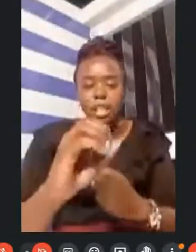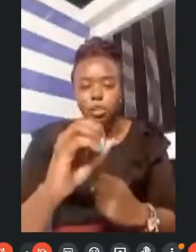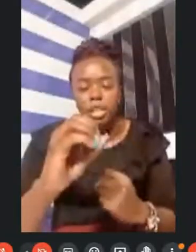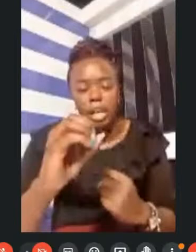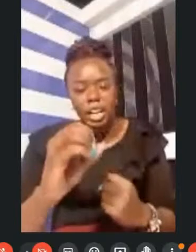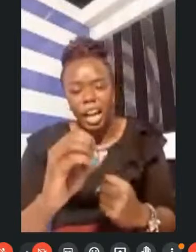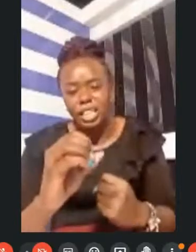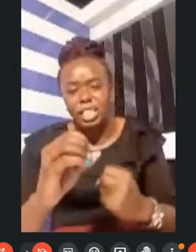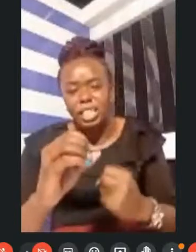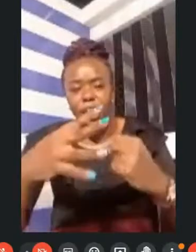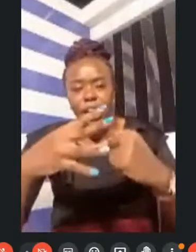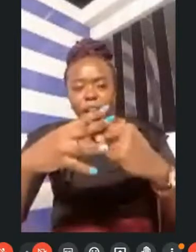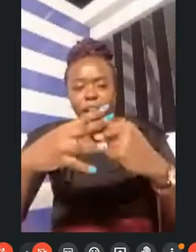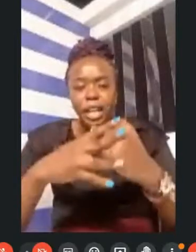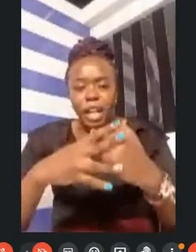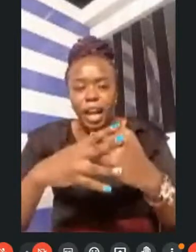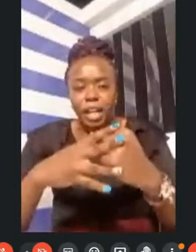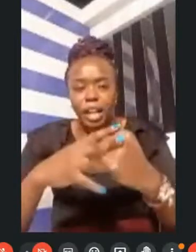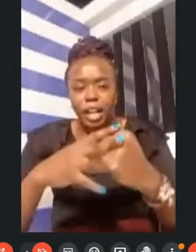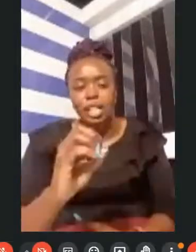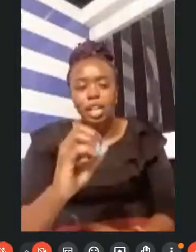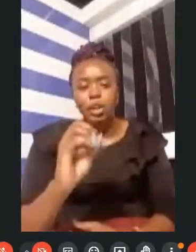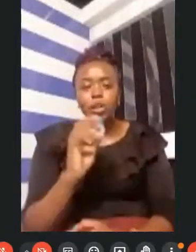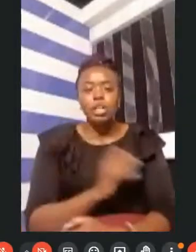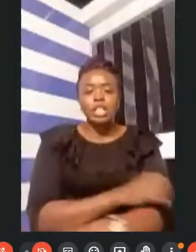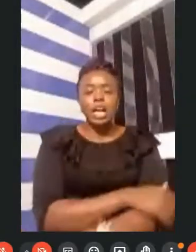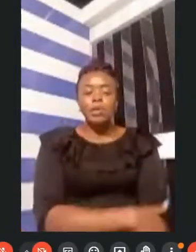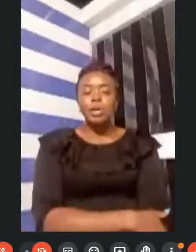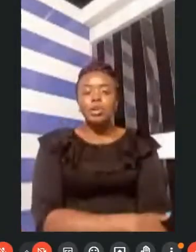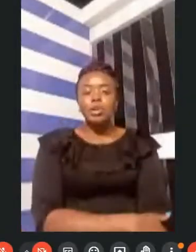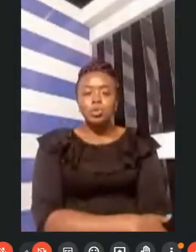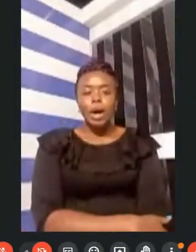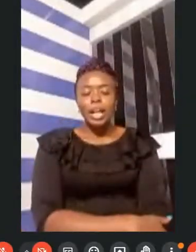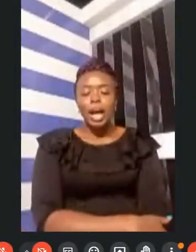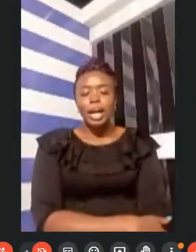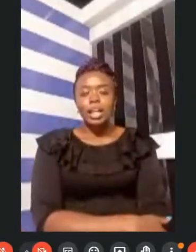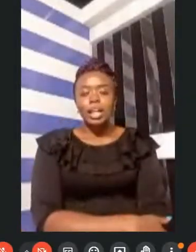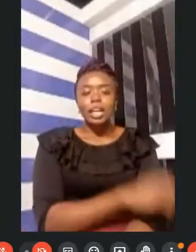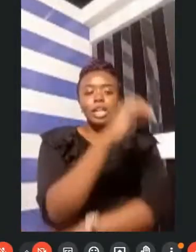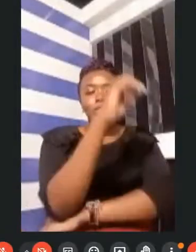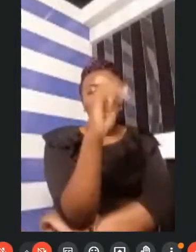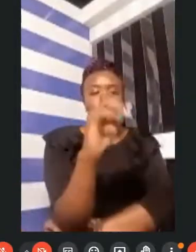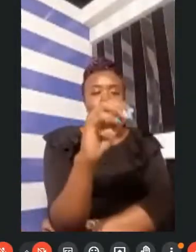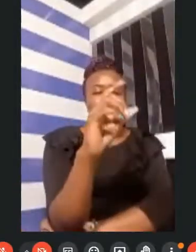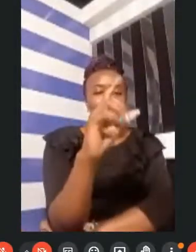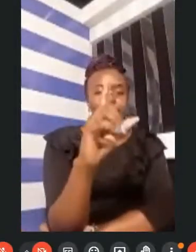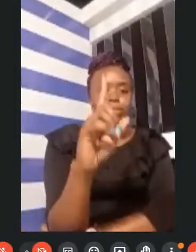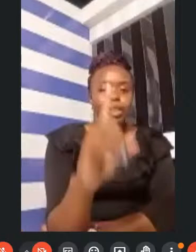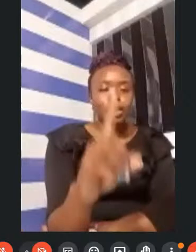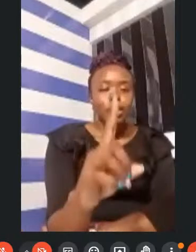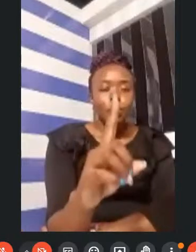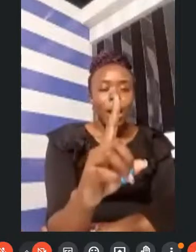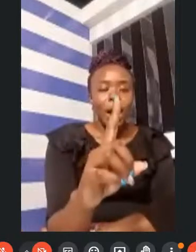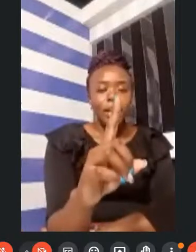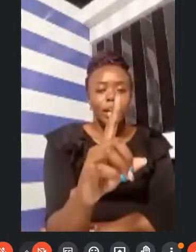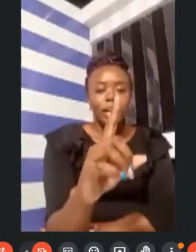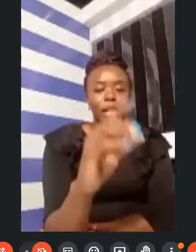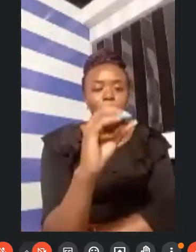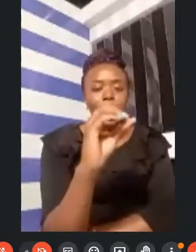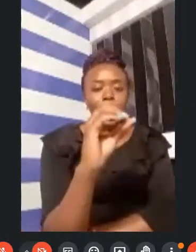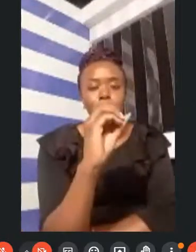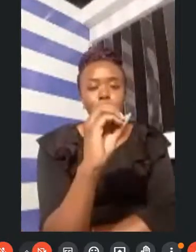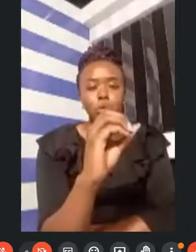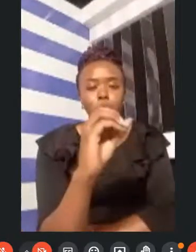and 0, 90, 9, 0. Now we go to 100. So you sign